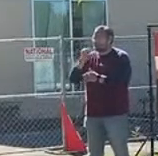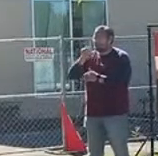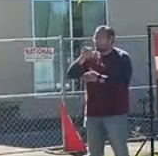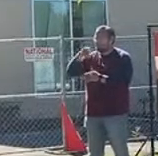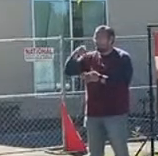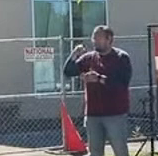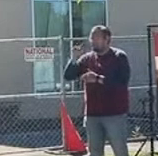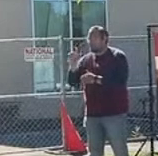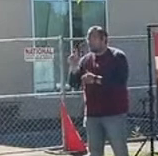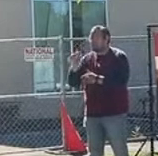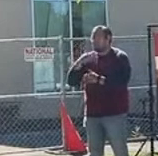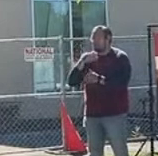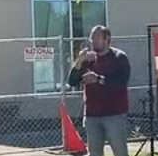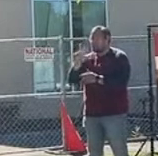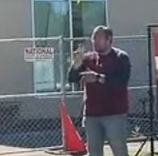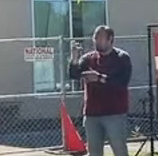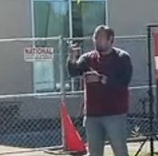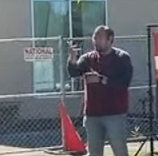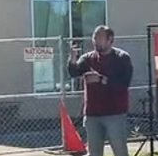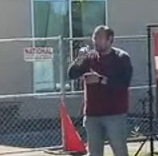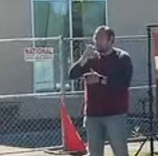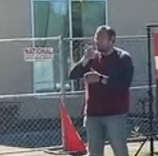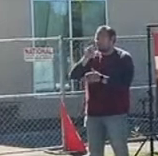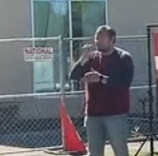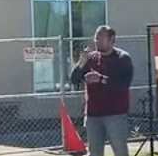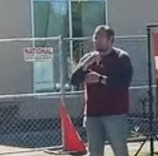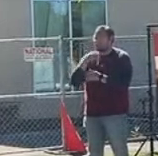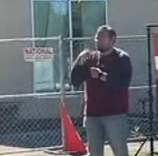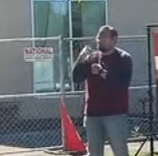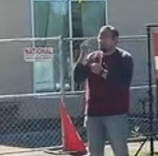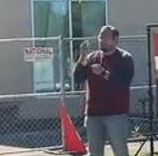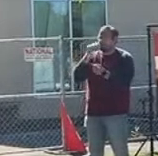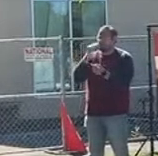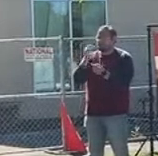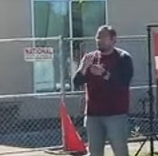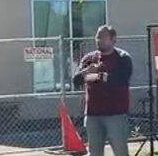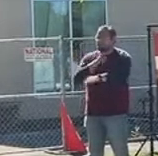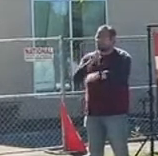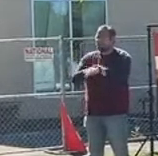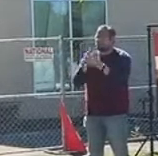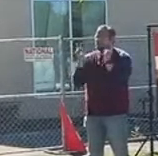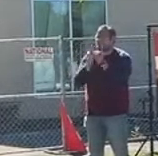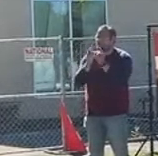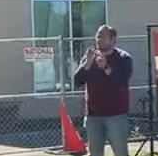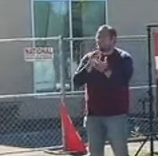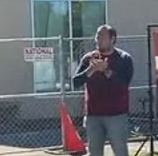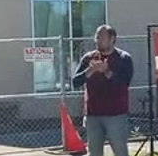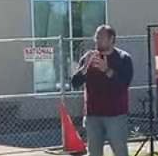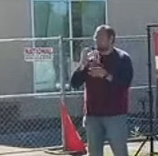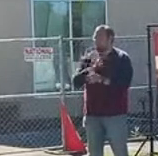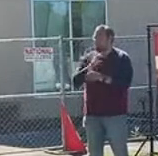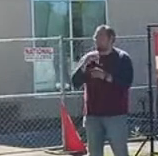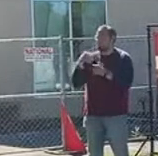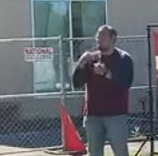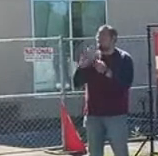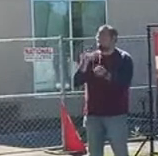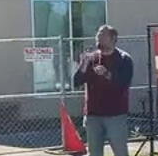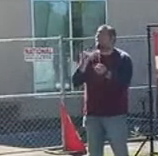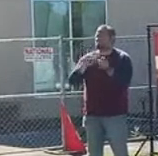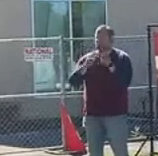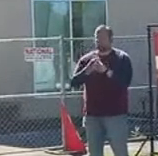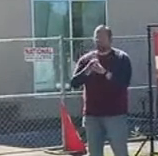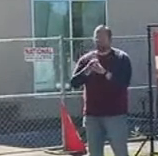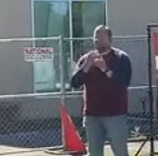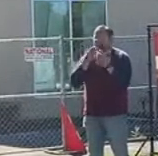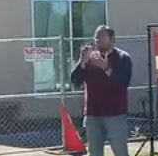Lippo-Pion III. And Jesse, I have known for a while now. I met him at the Budget Committee and have been friends ever since. Thank